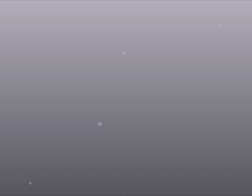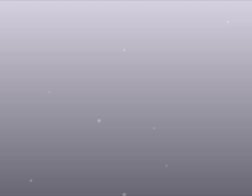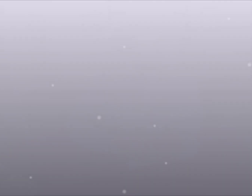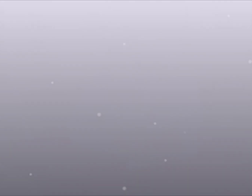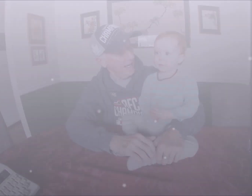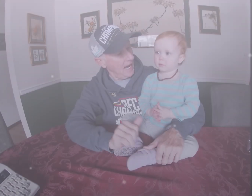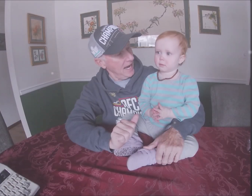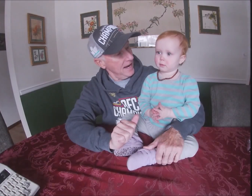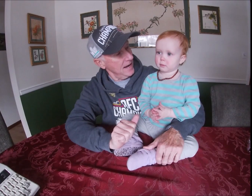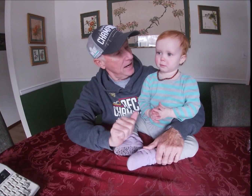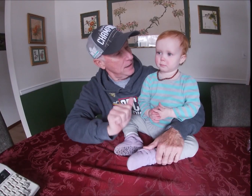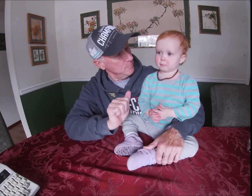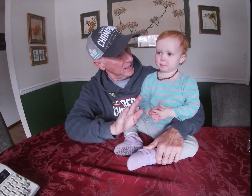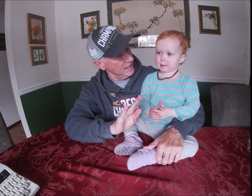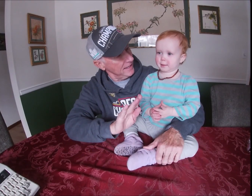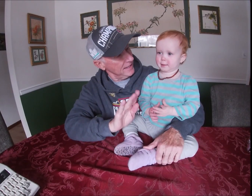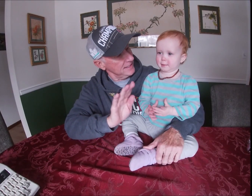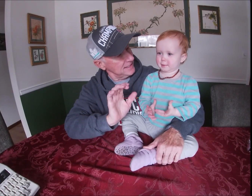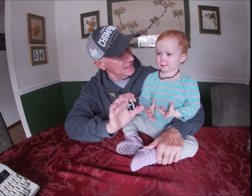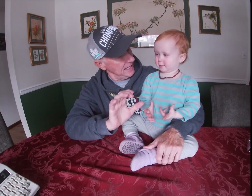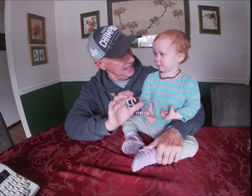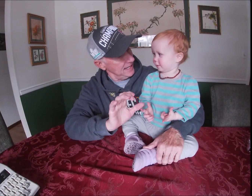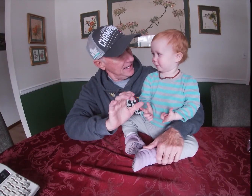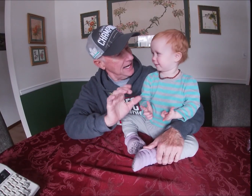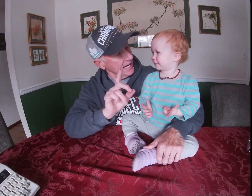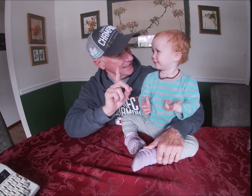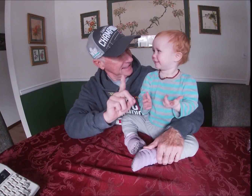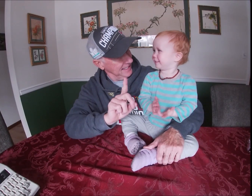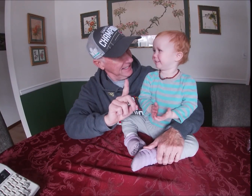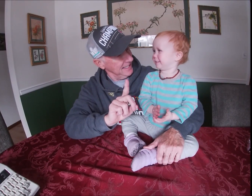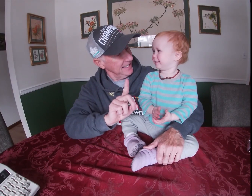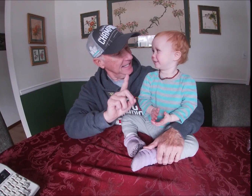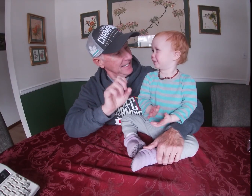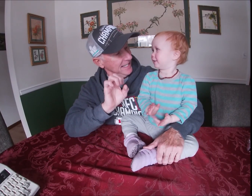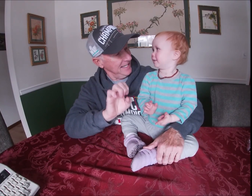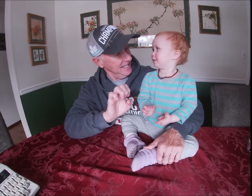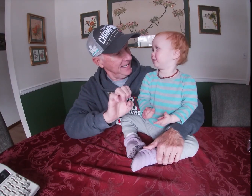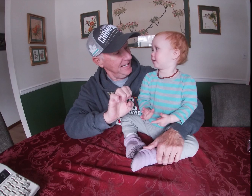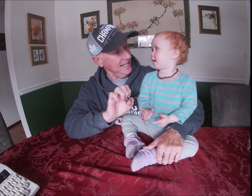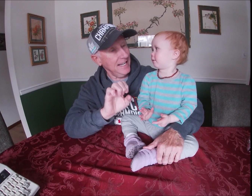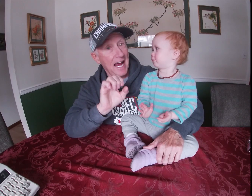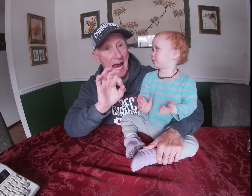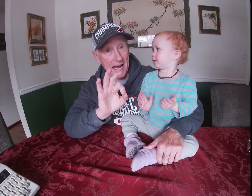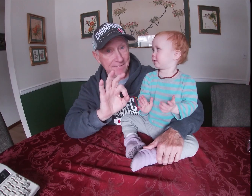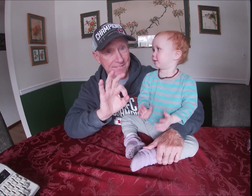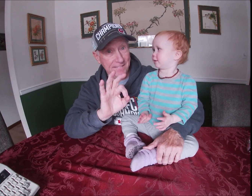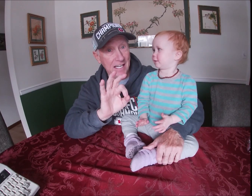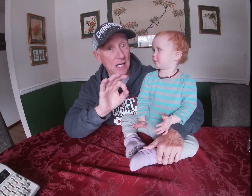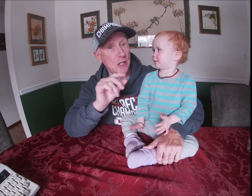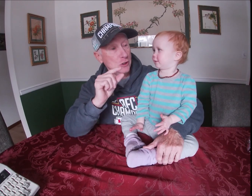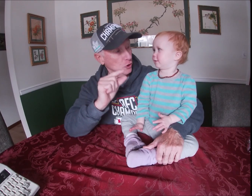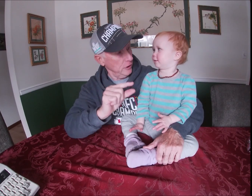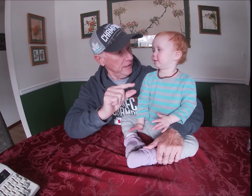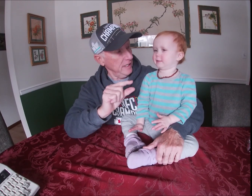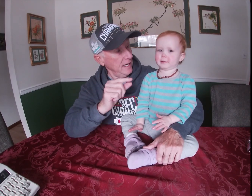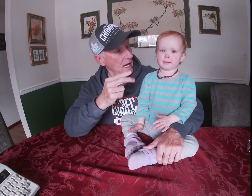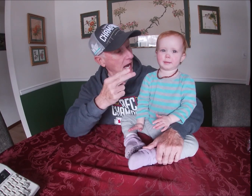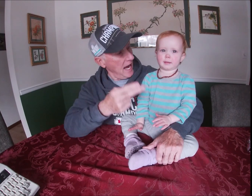You say A, B, C, D, E, F, G,